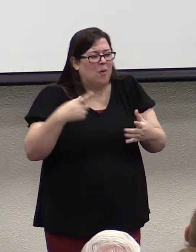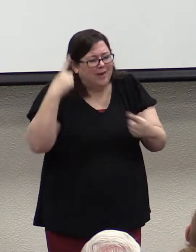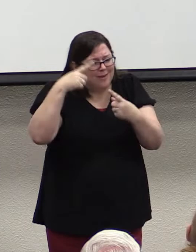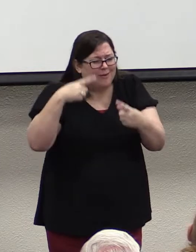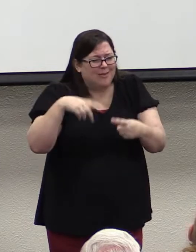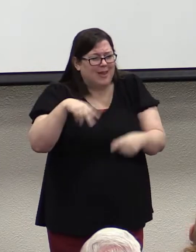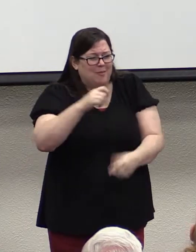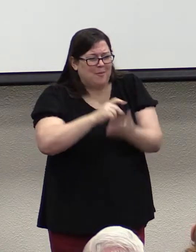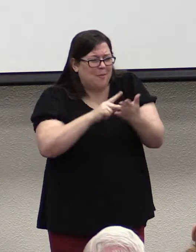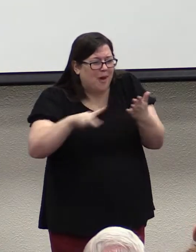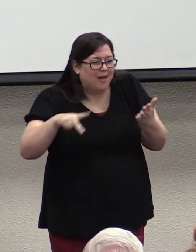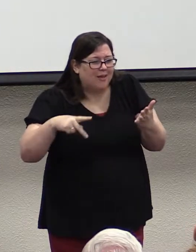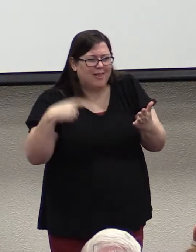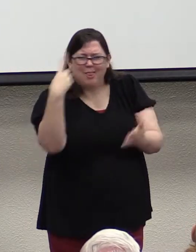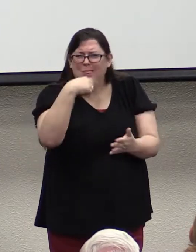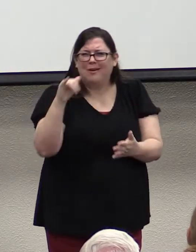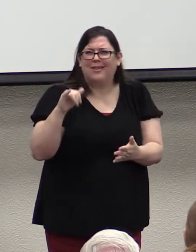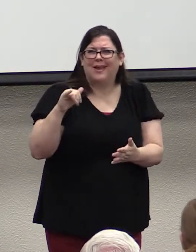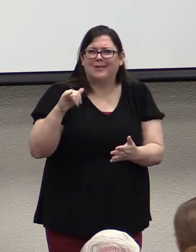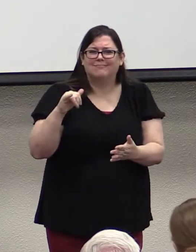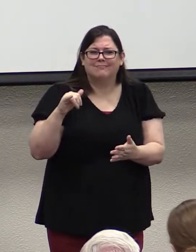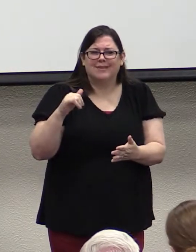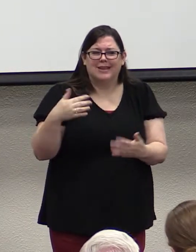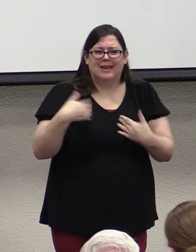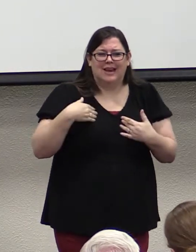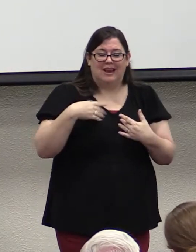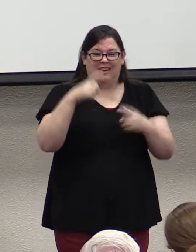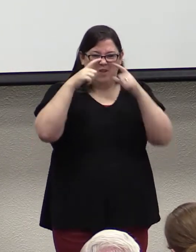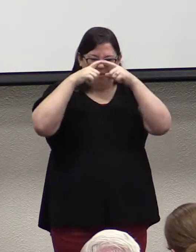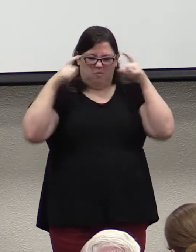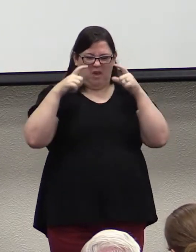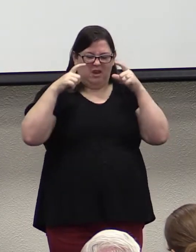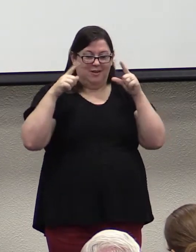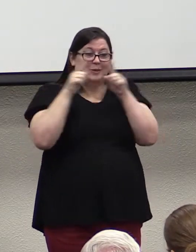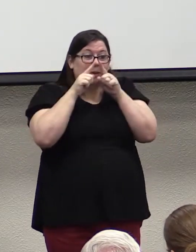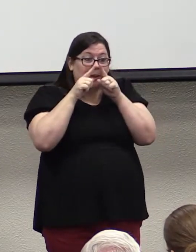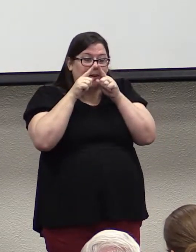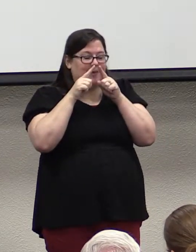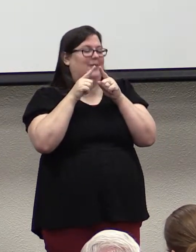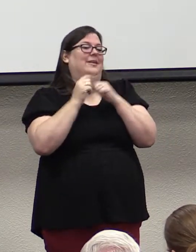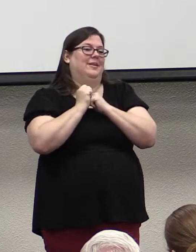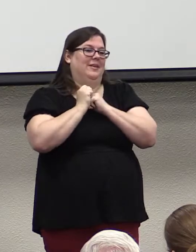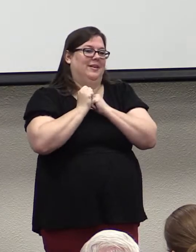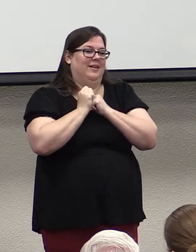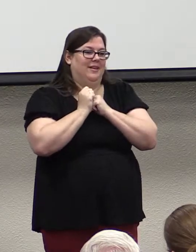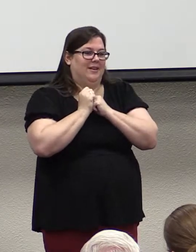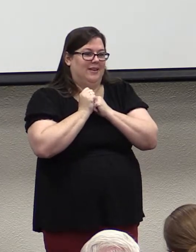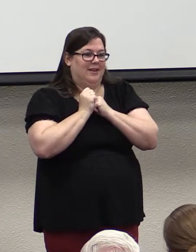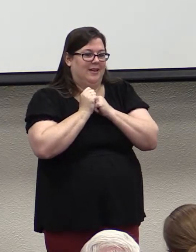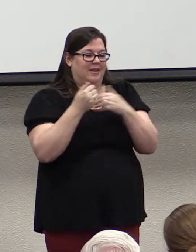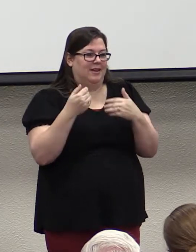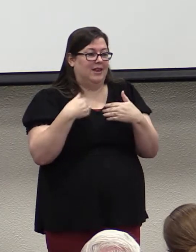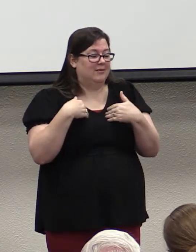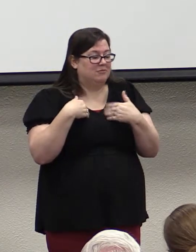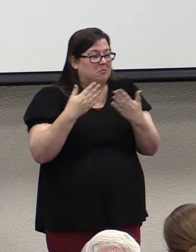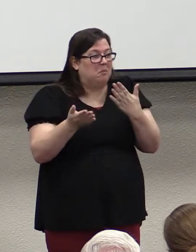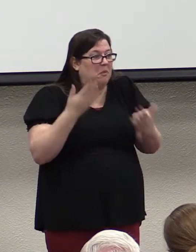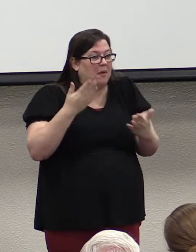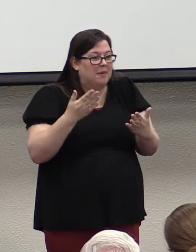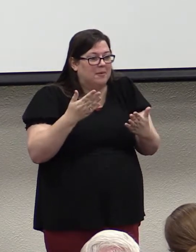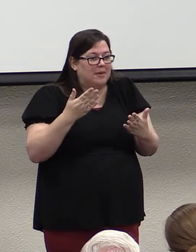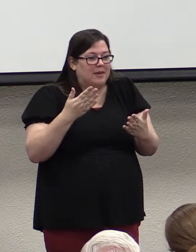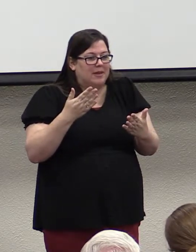like? Not like, well, did he have a big nose or a small nose? But he was probably